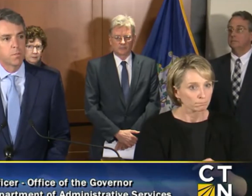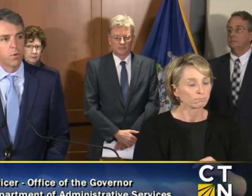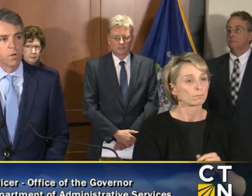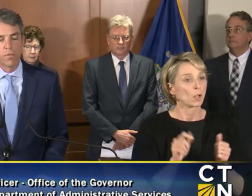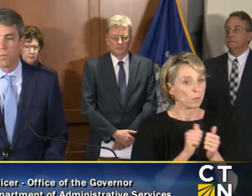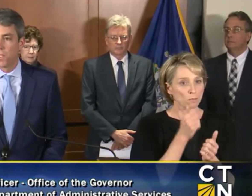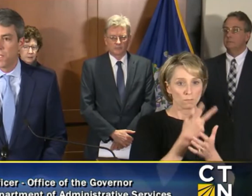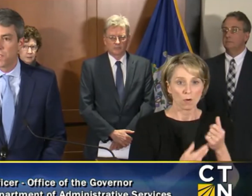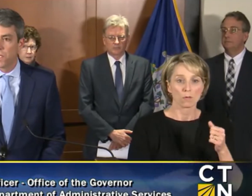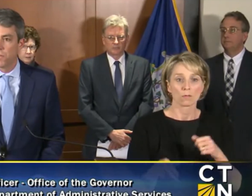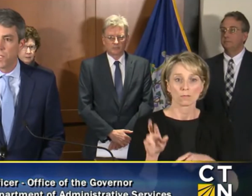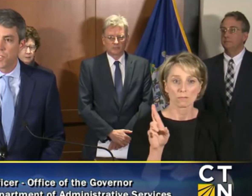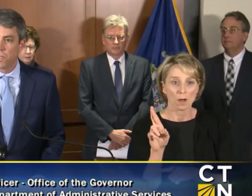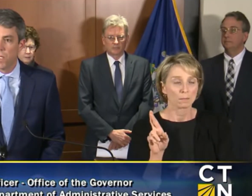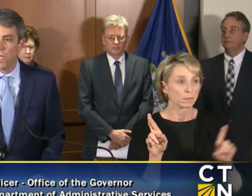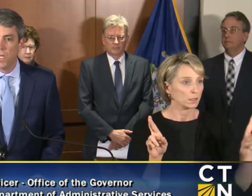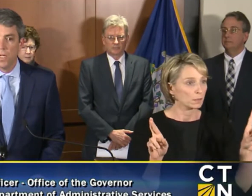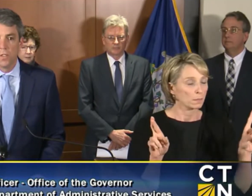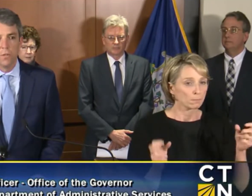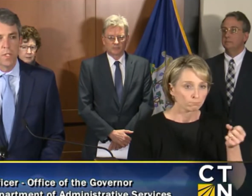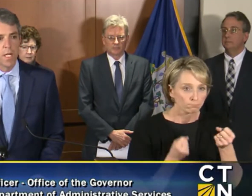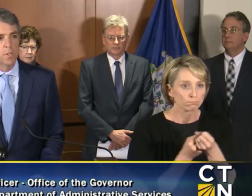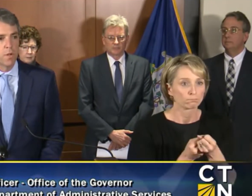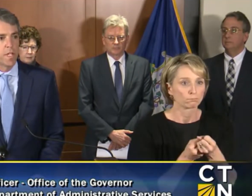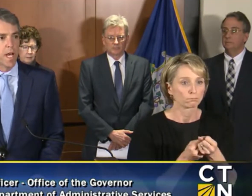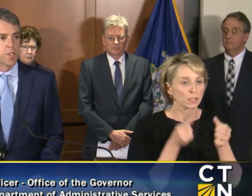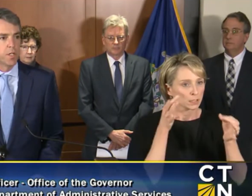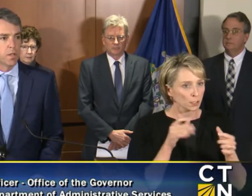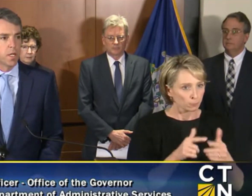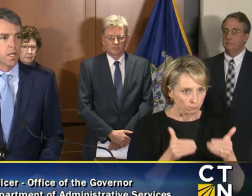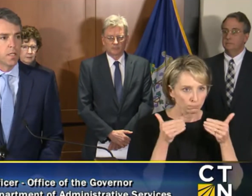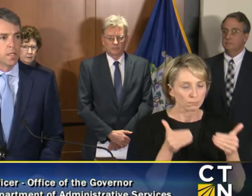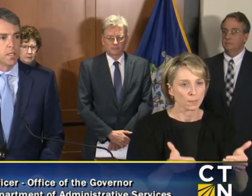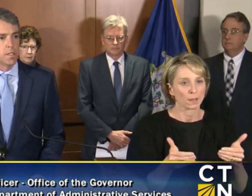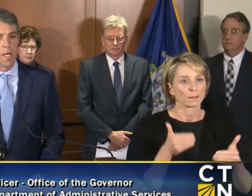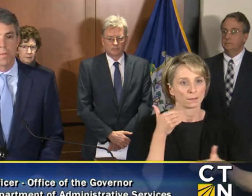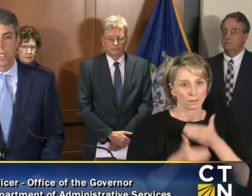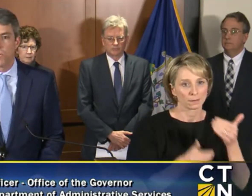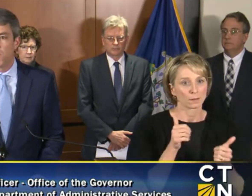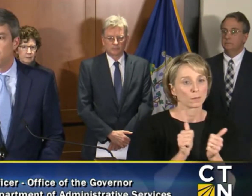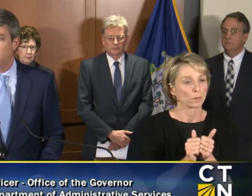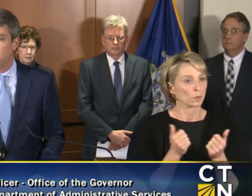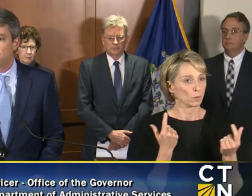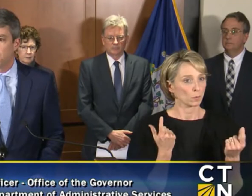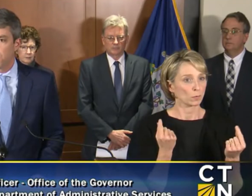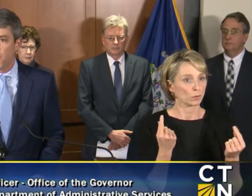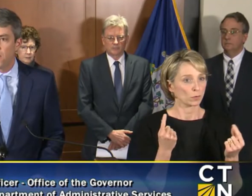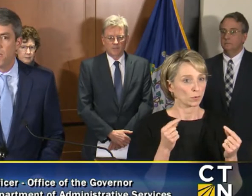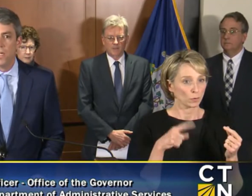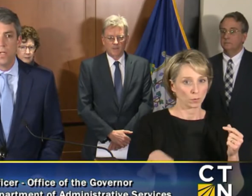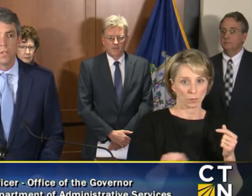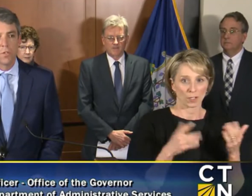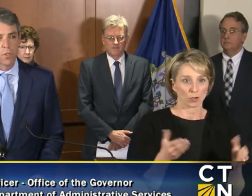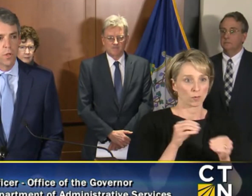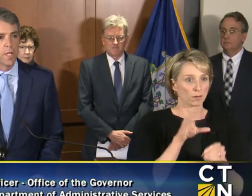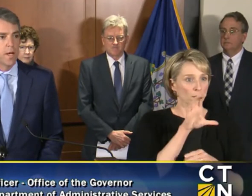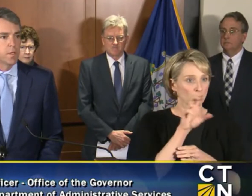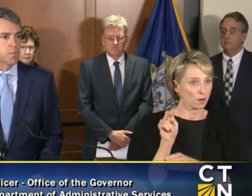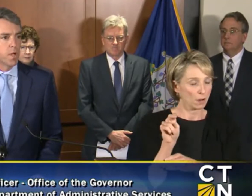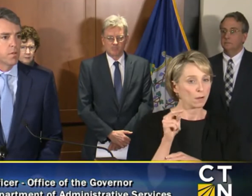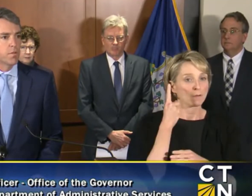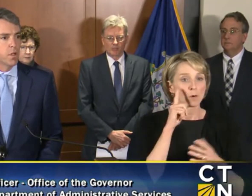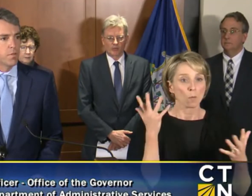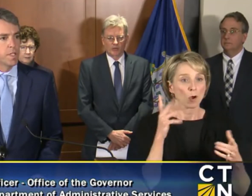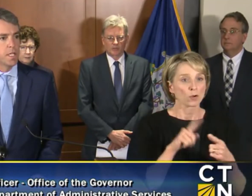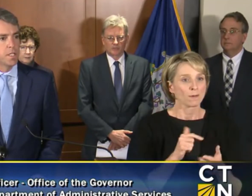bipartisan support from our legislative leadership to take swift action on the steps that we can take as a state to slow down the